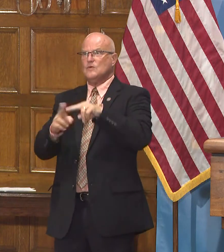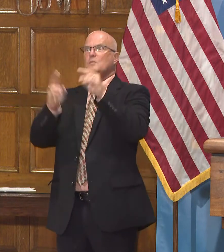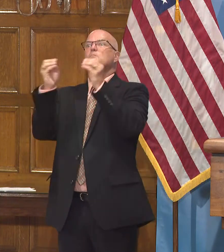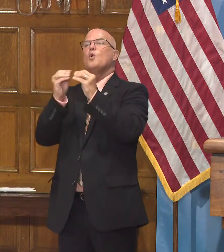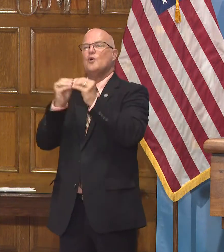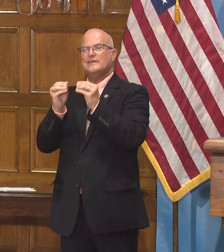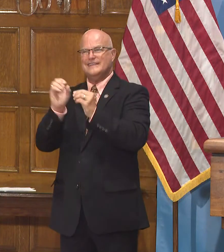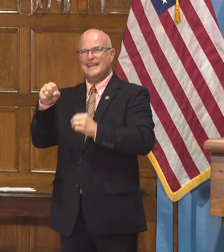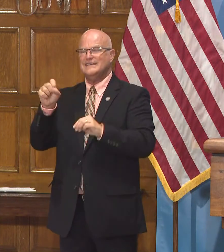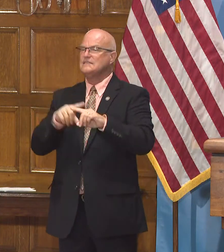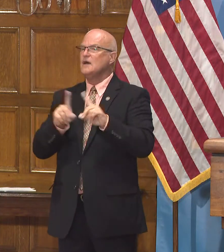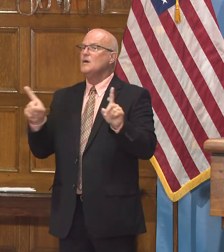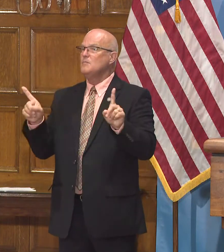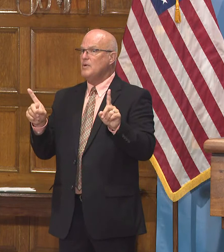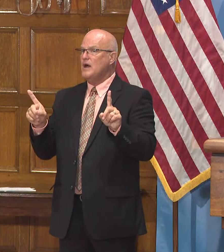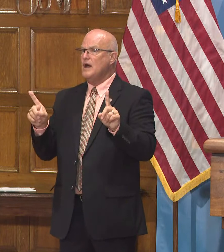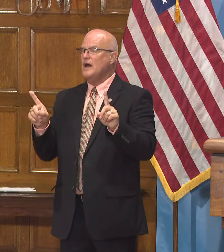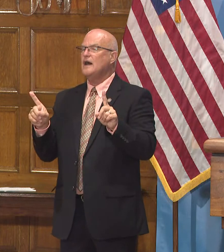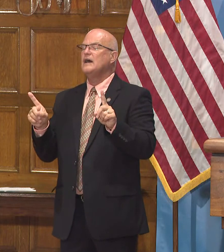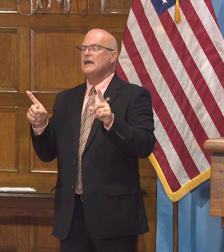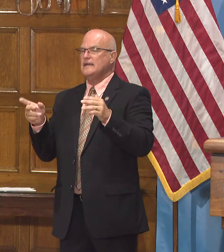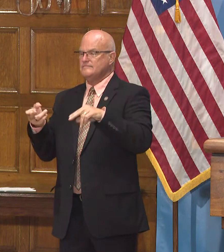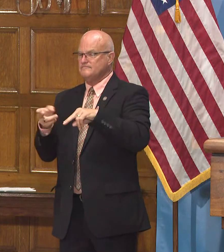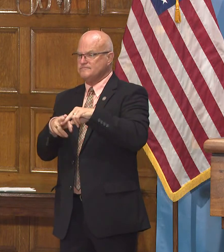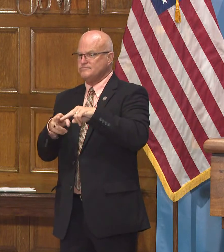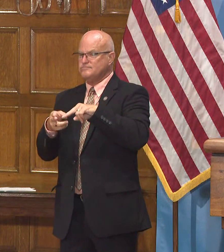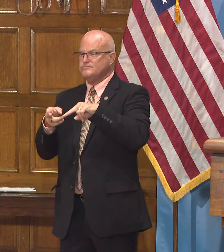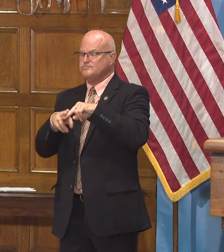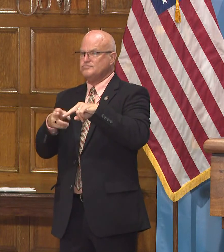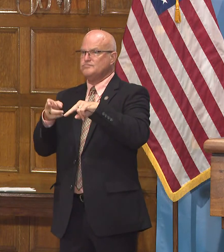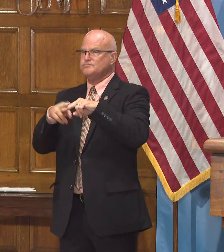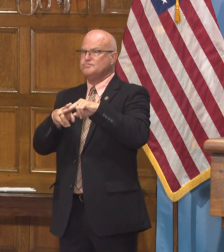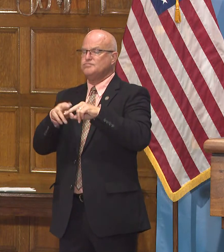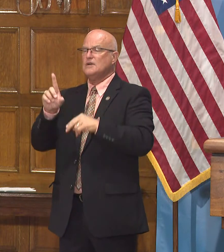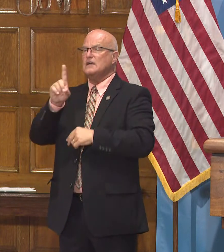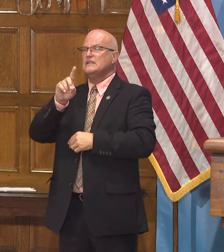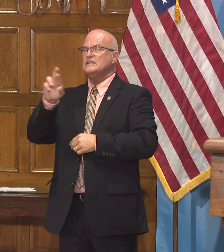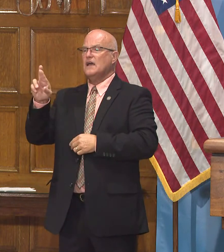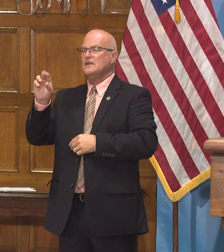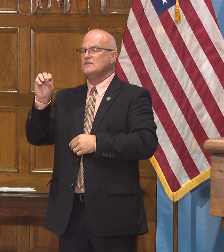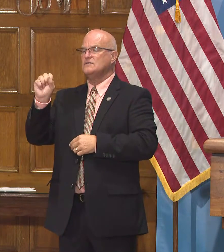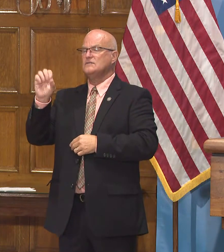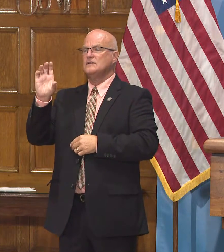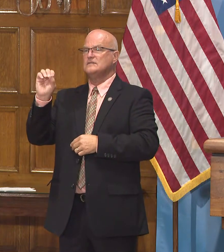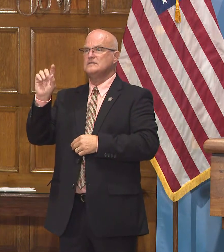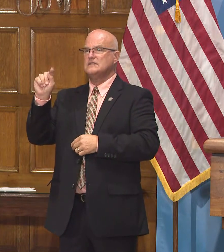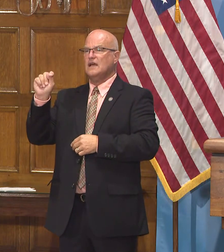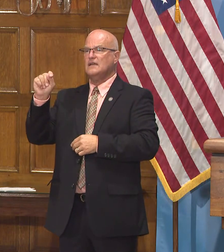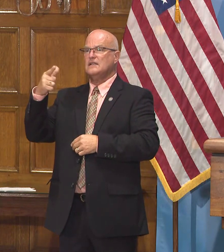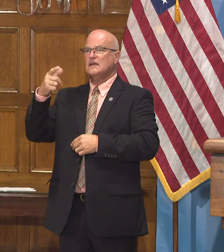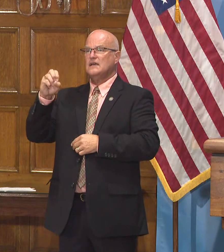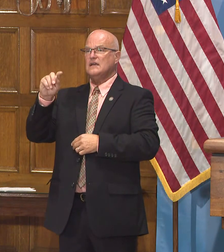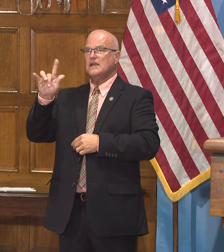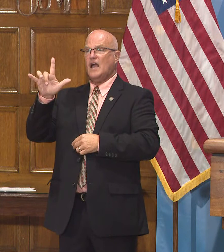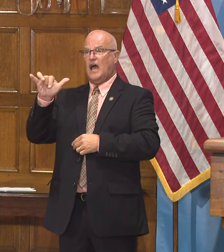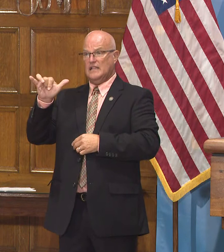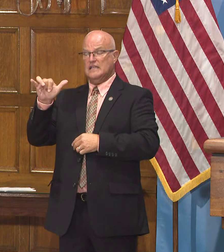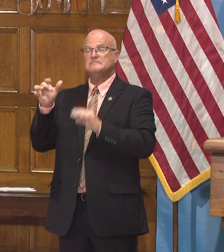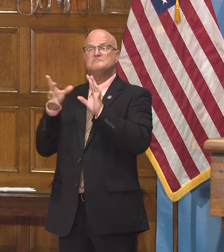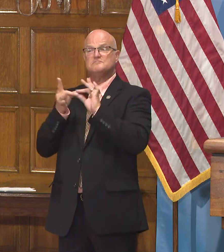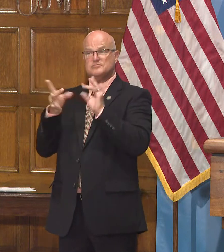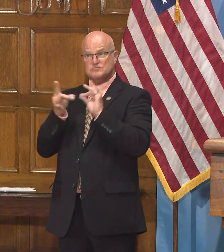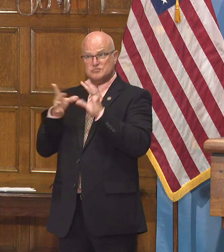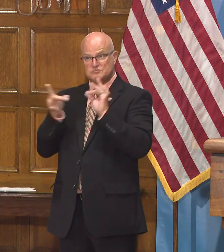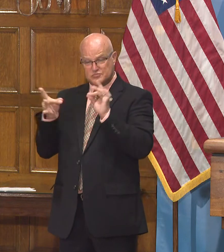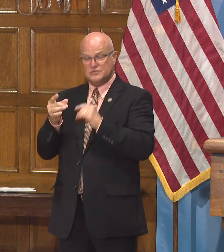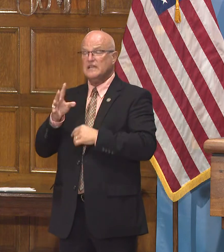pace, but it's moving in that direction. Dr. Scott Gottlieb made some very good points this last weekend